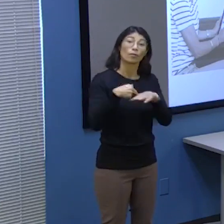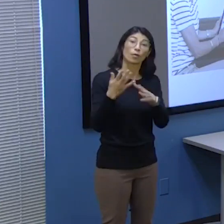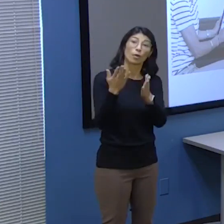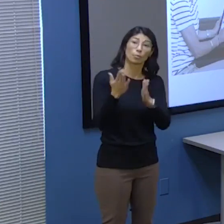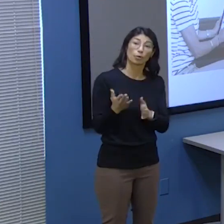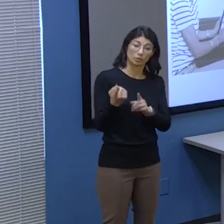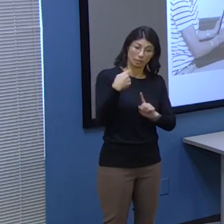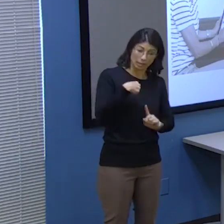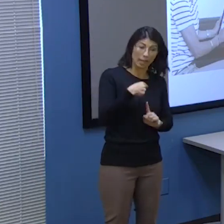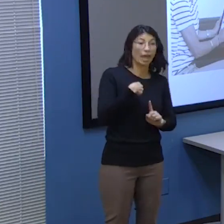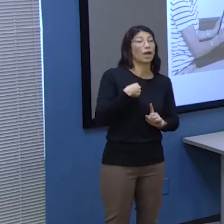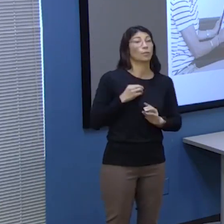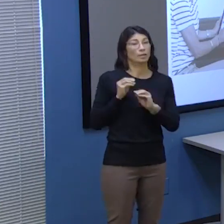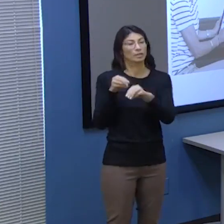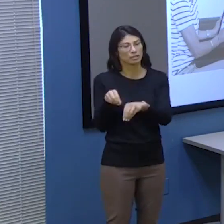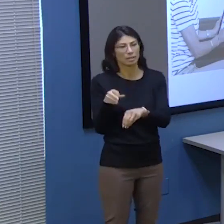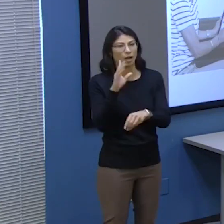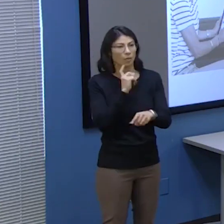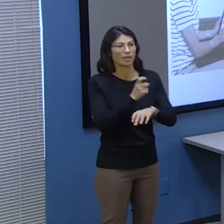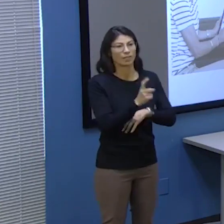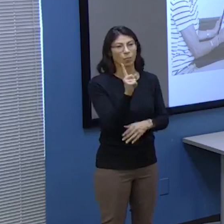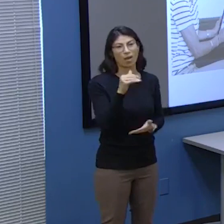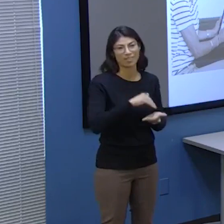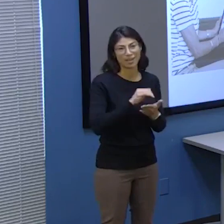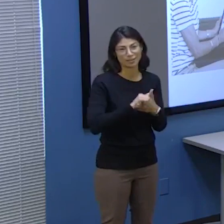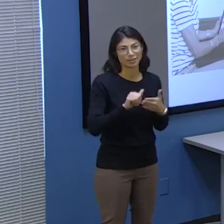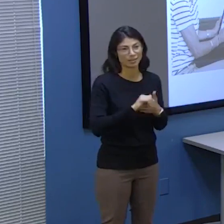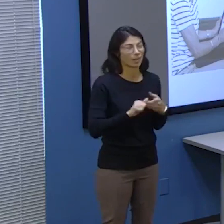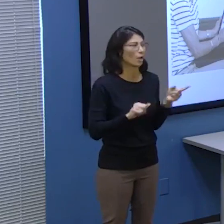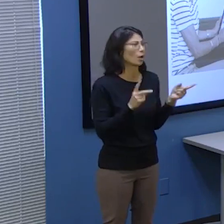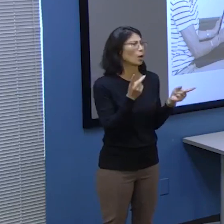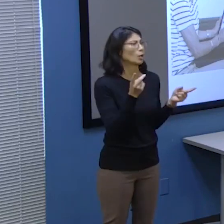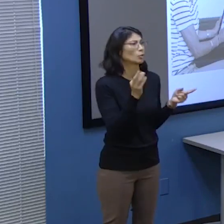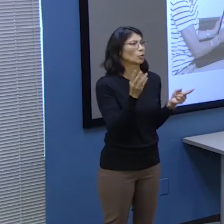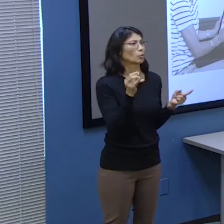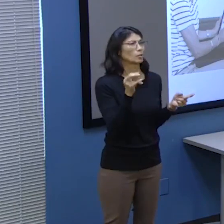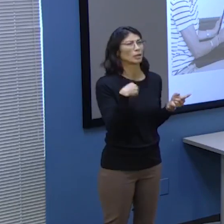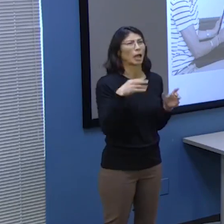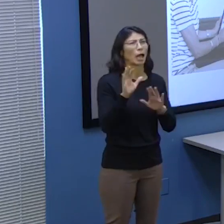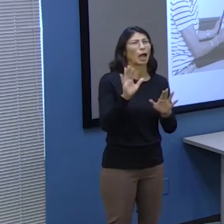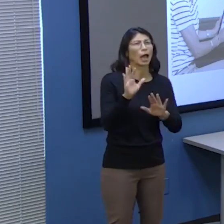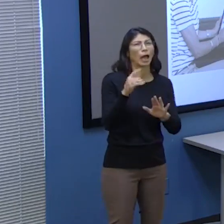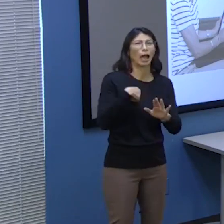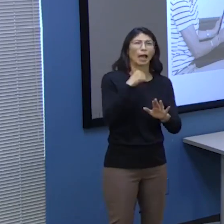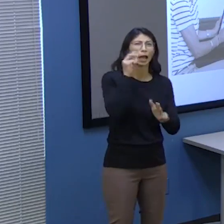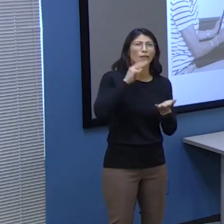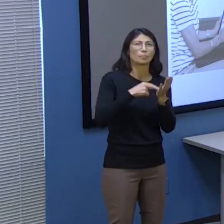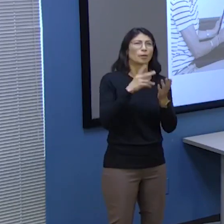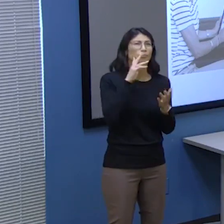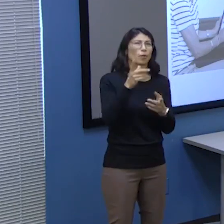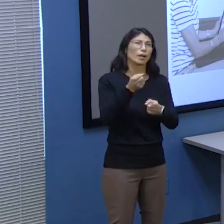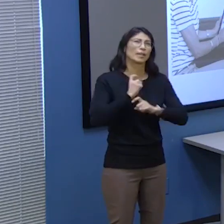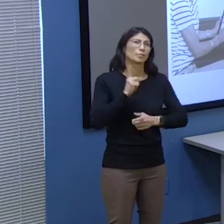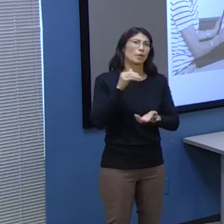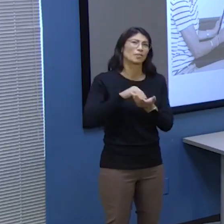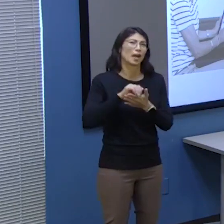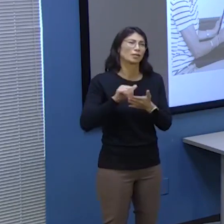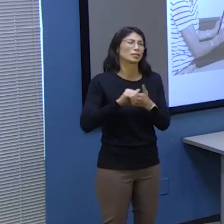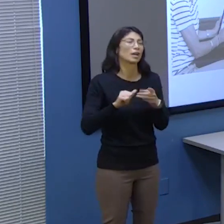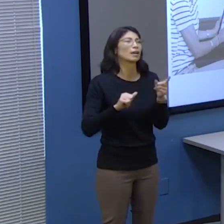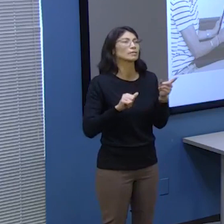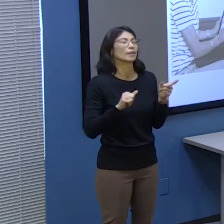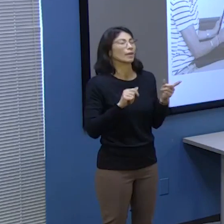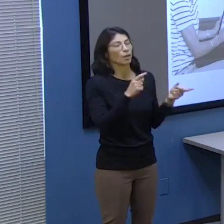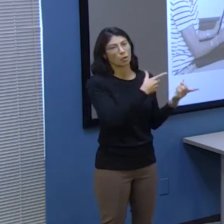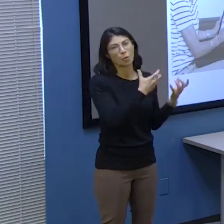every one of them. I know Dr. Wilson, he said, well, I don't want that. I'm just doing it to help you out. But I'm donating that $1,000 to